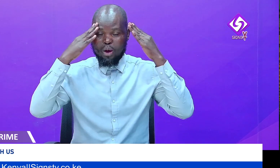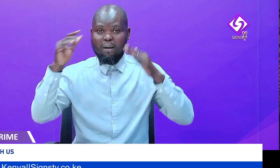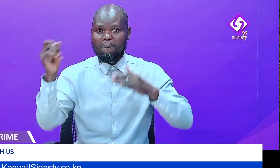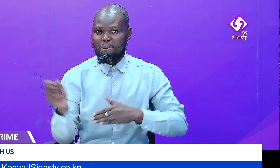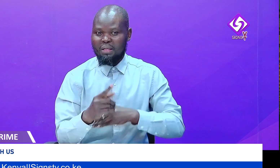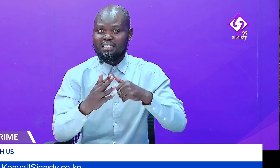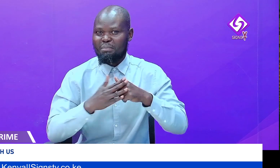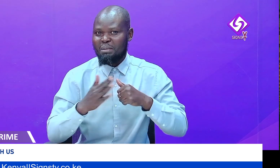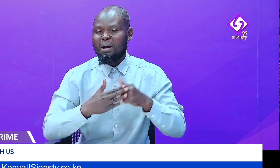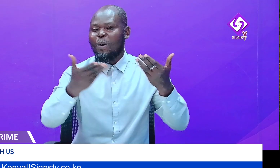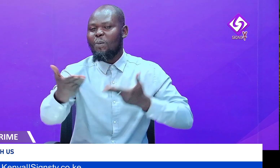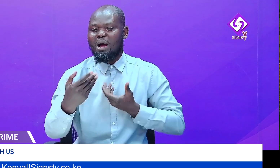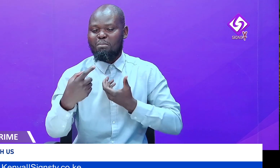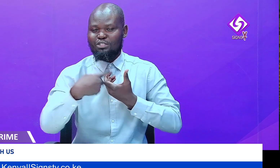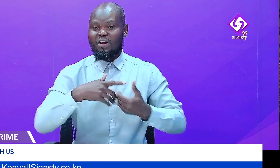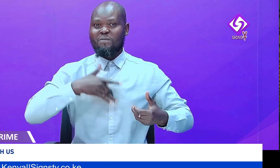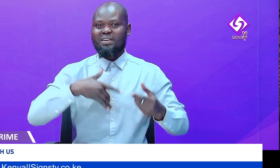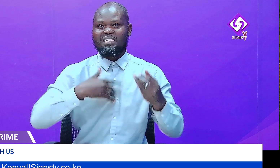emerge the winners.